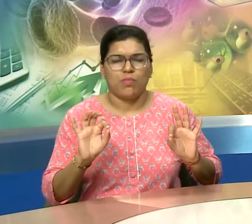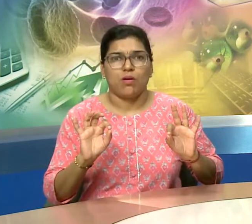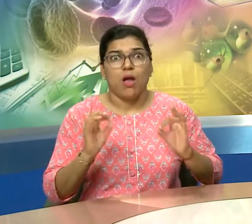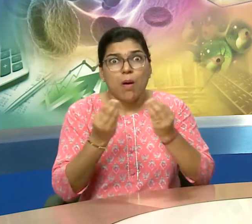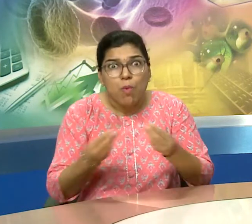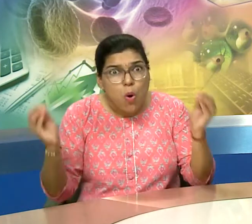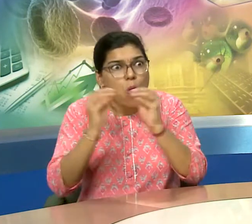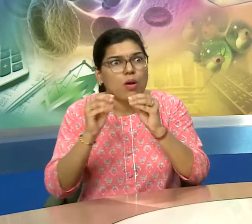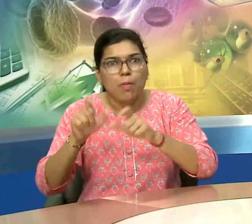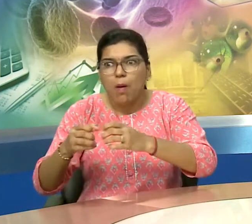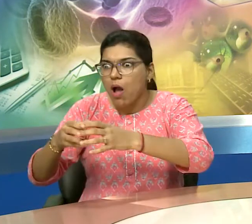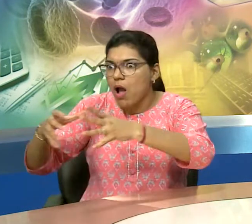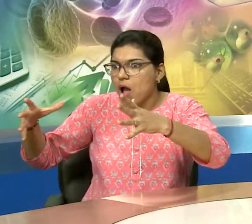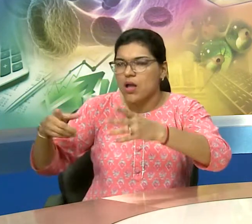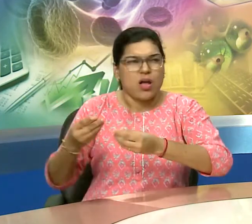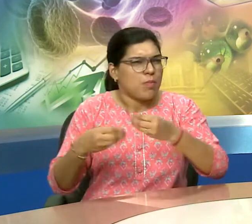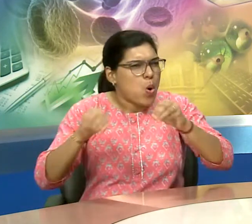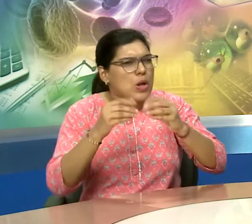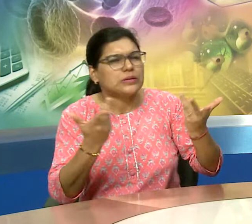Apart from excessive land use,